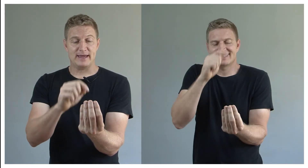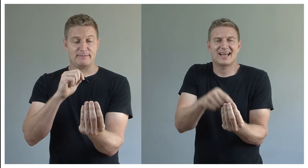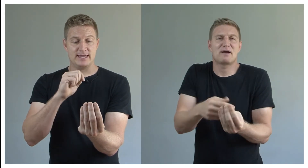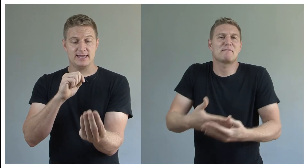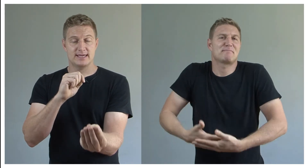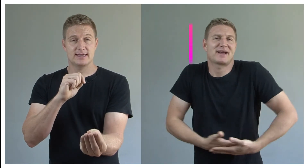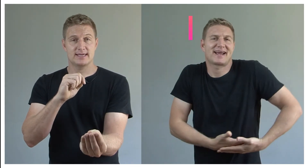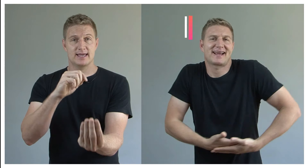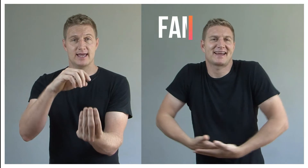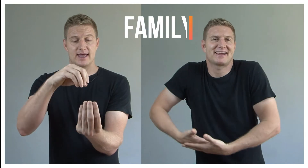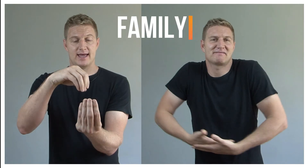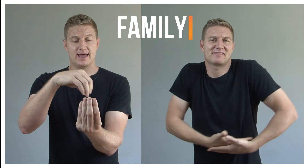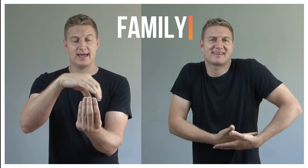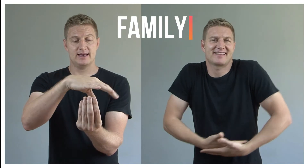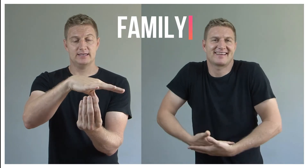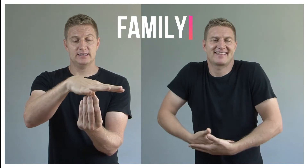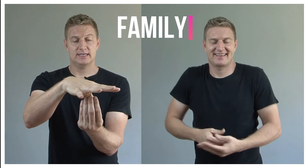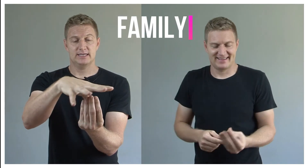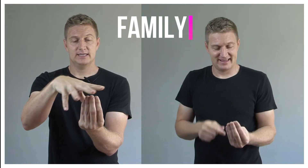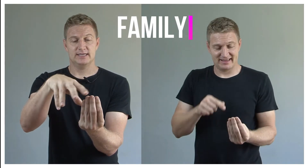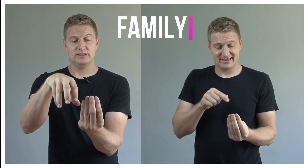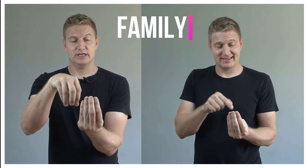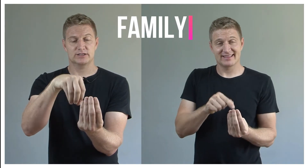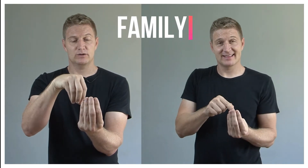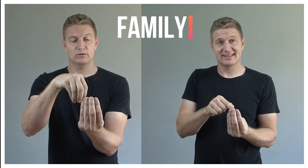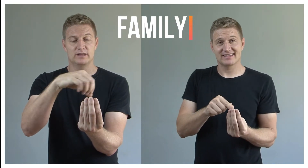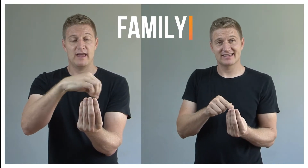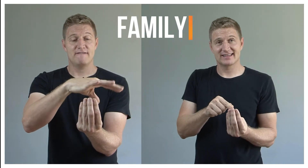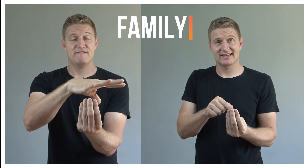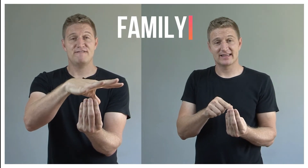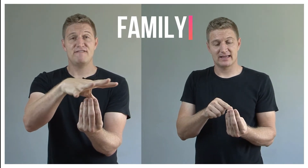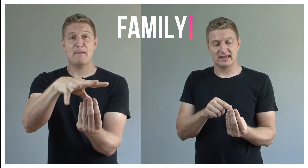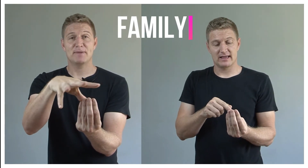baby, and this is called family.